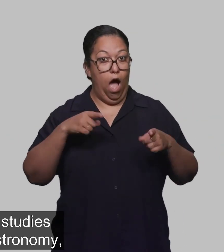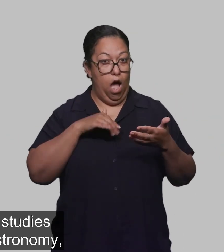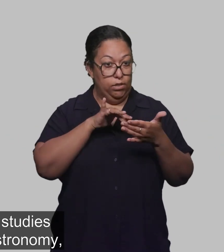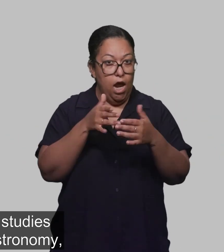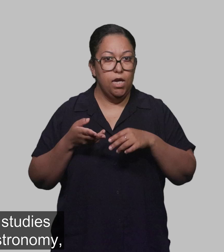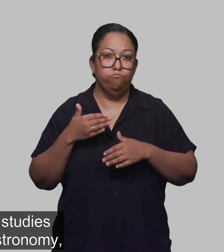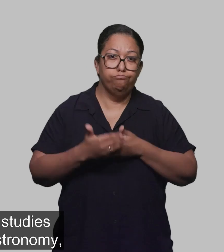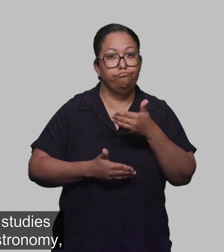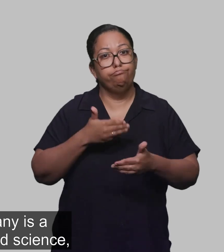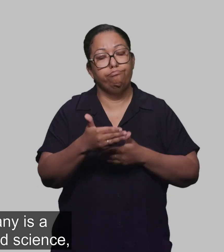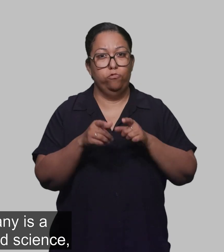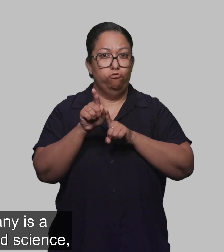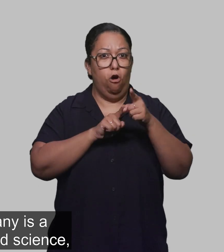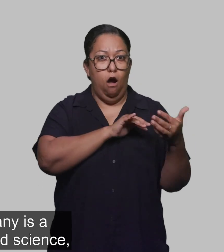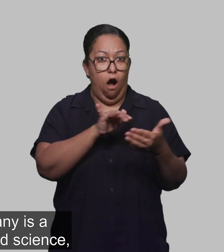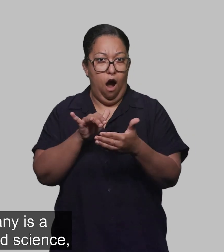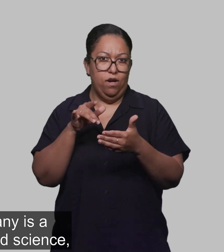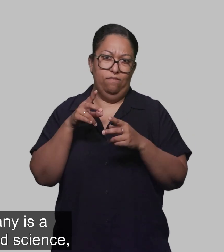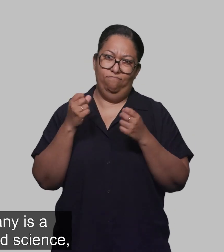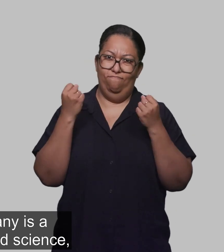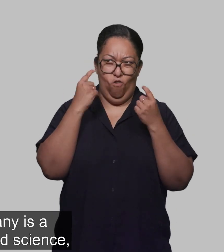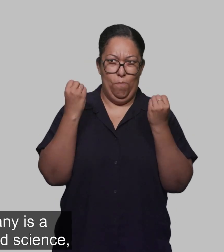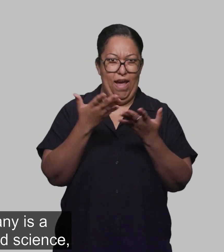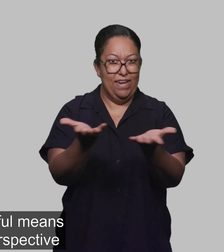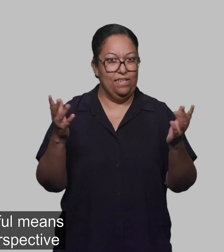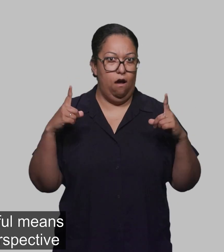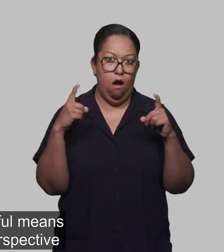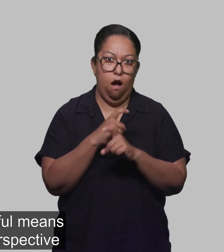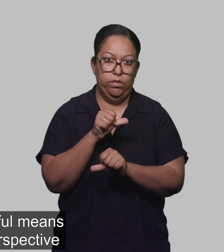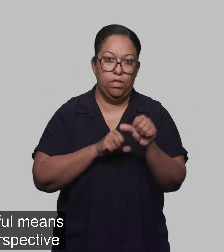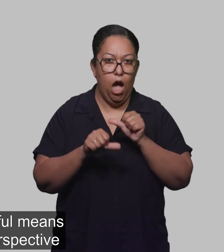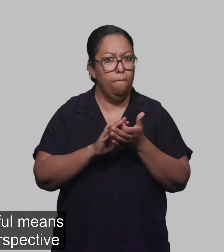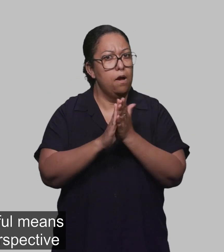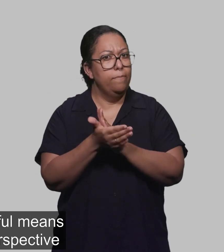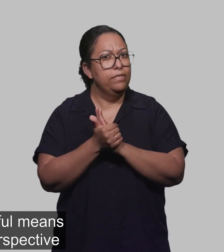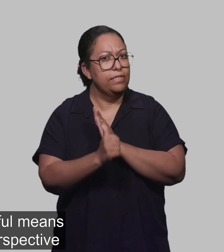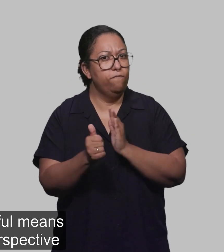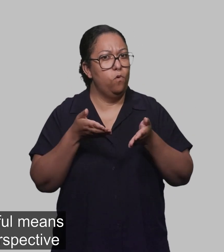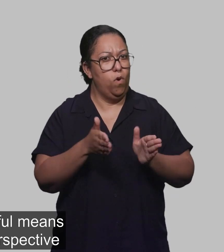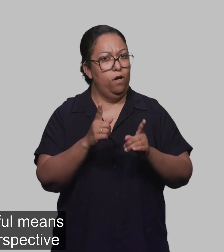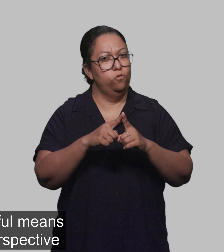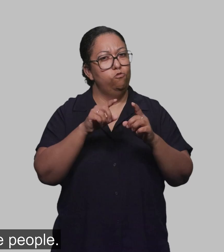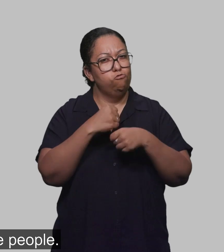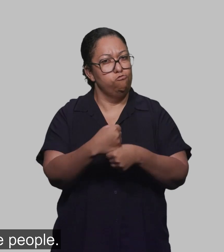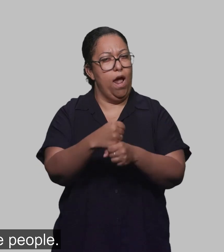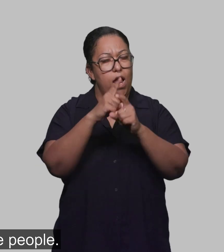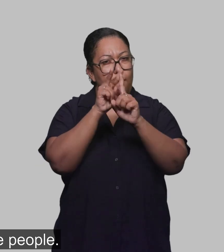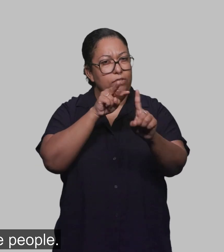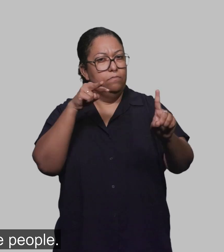progressed, astronomy, which for many is a very complicated science, became a skillful means to create a perspective